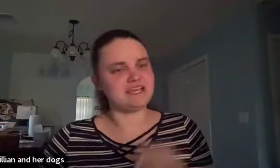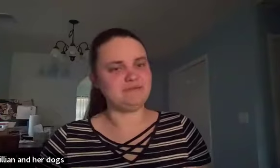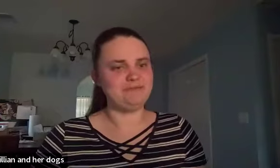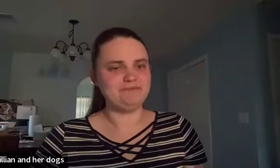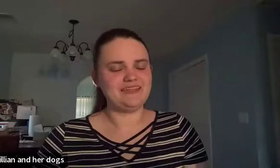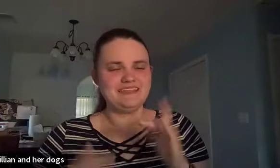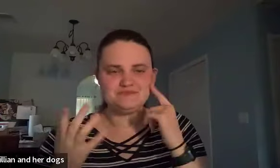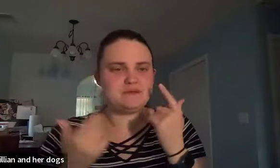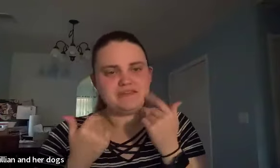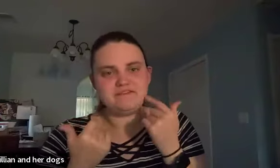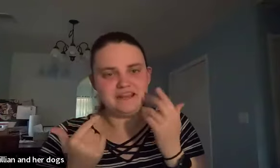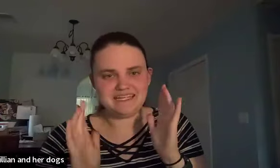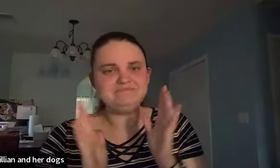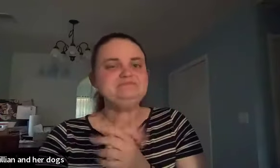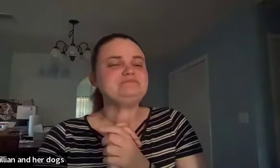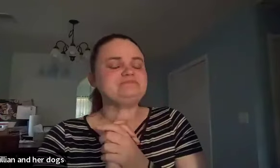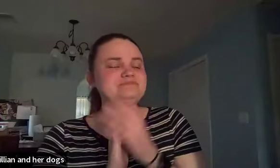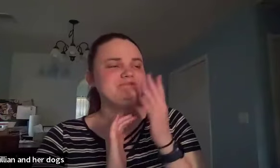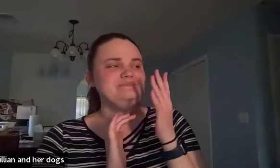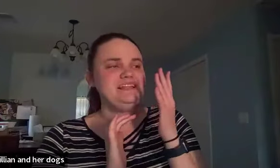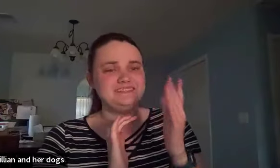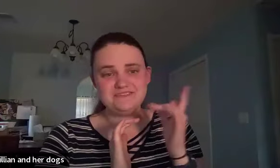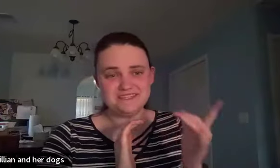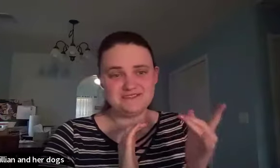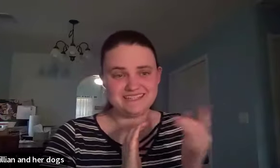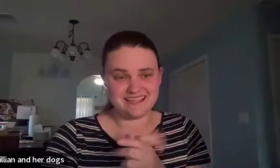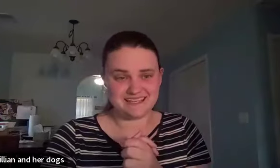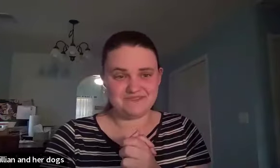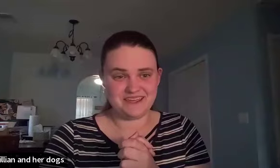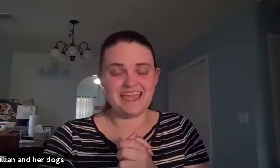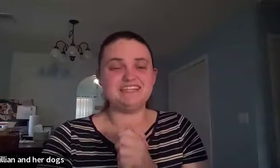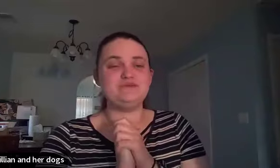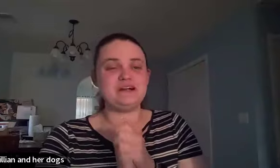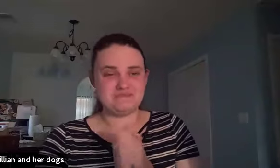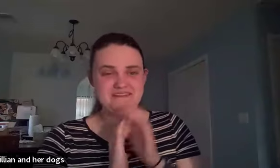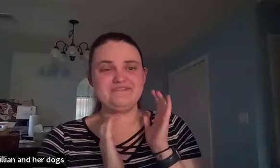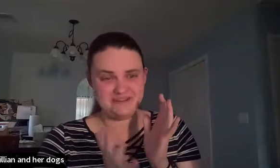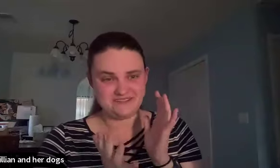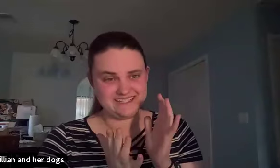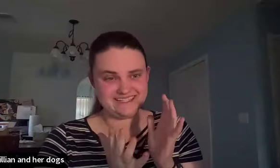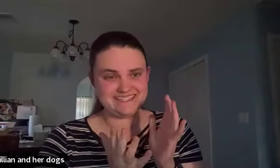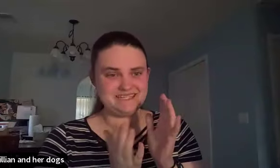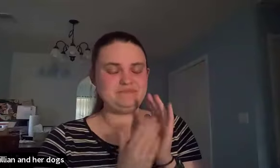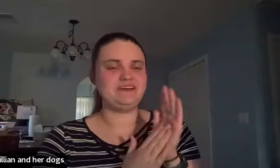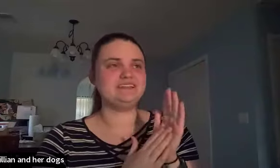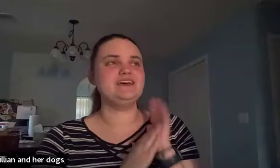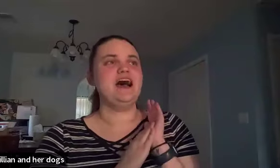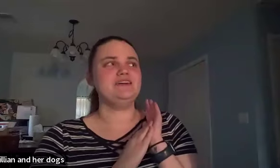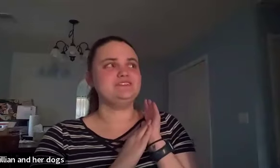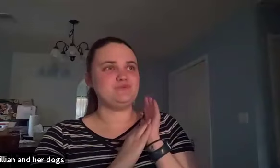just like, it's them being funny. Deaf kids do the exact same thing. And it's one of my favorite things to see because I had this